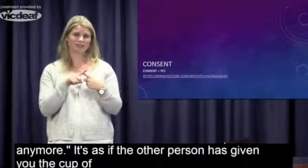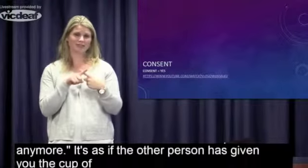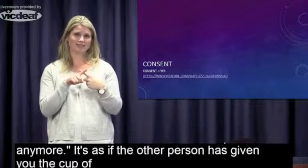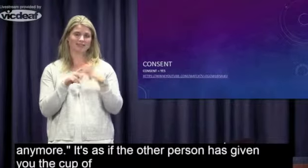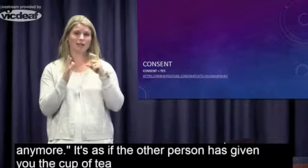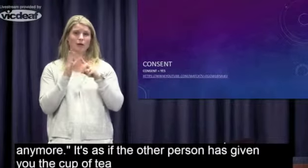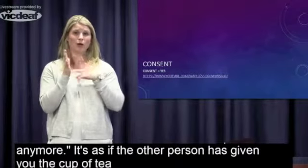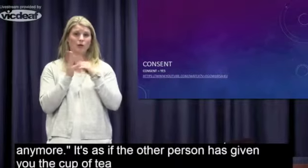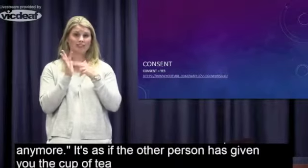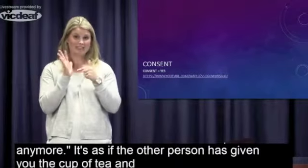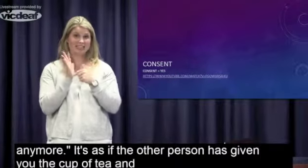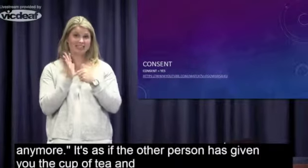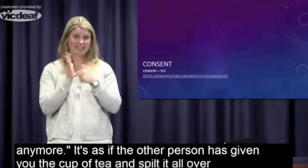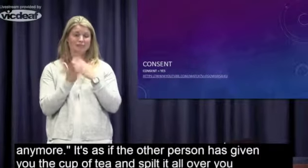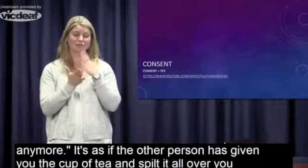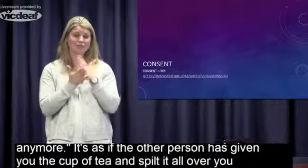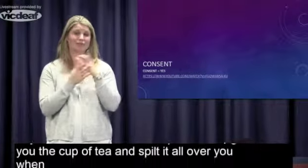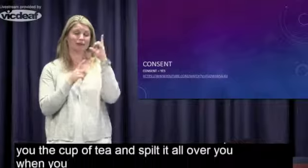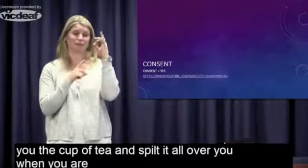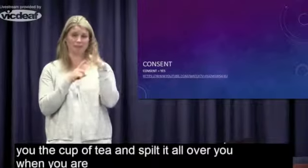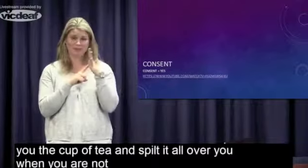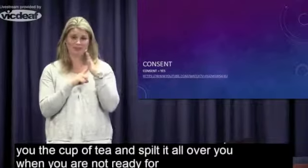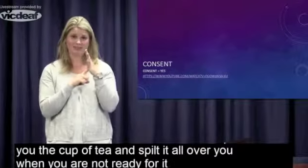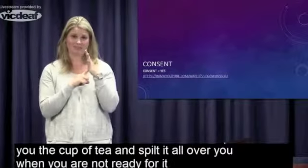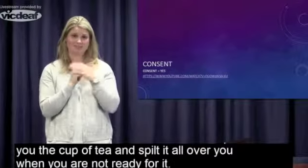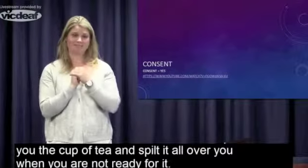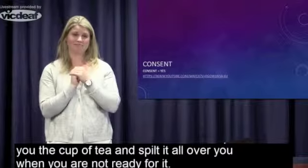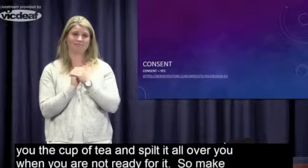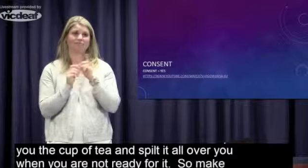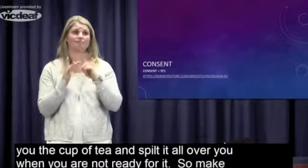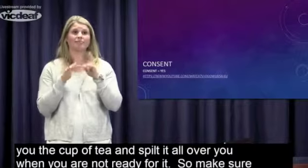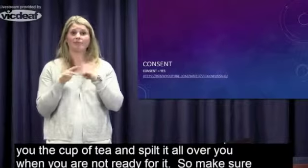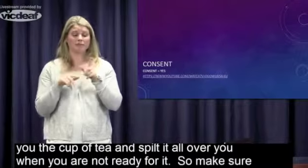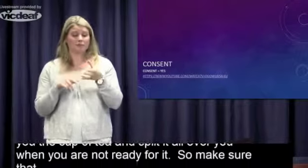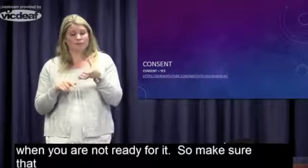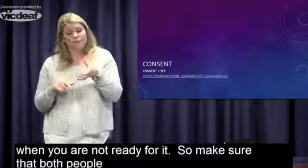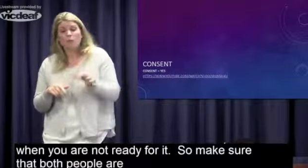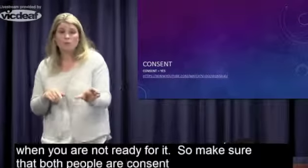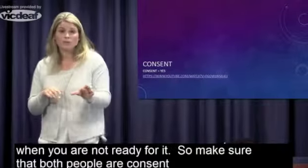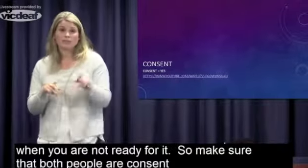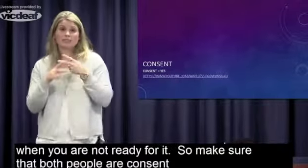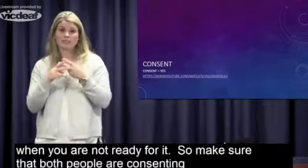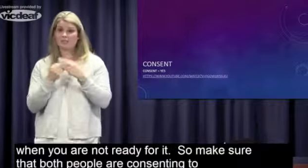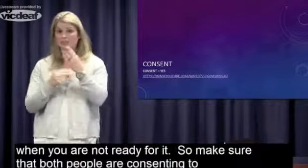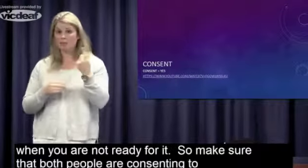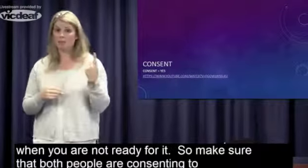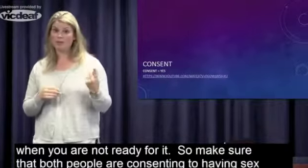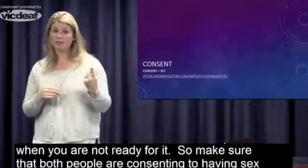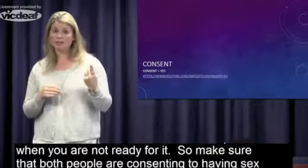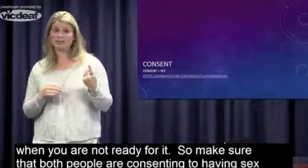sure that both people are consenting to having sex together. That is very important. You